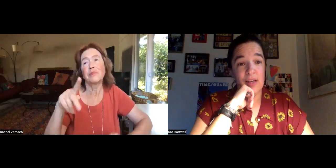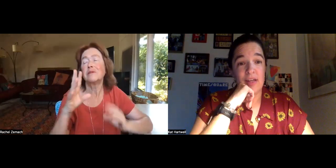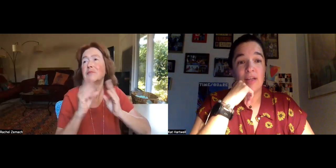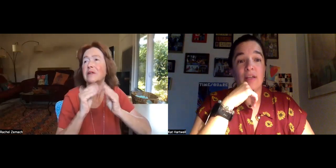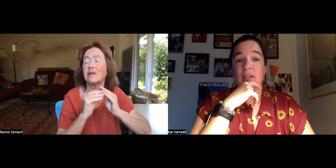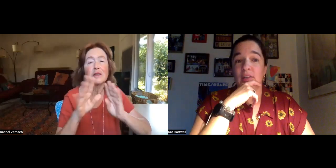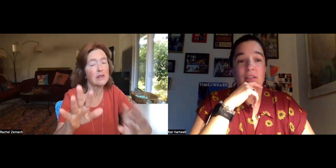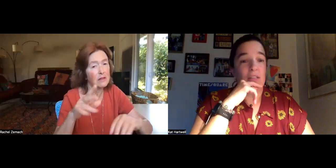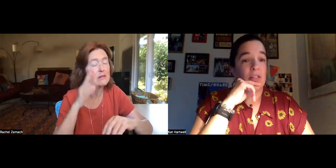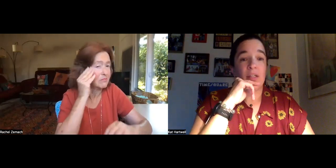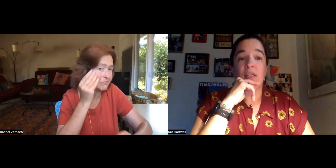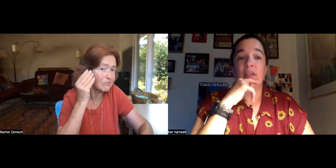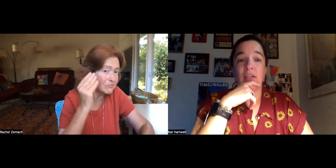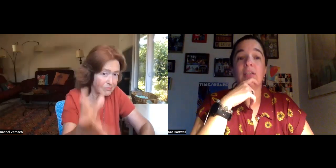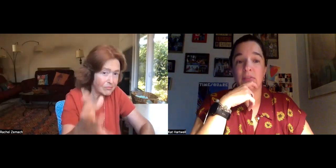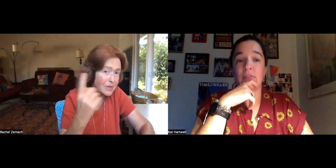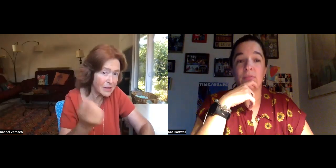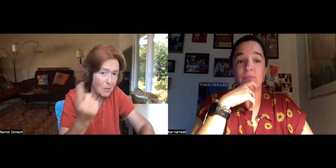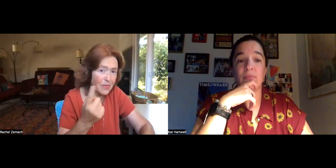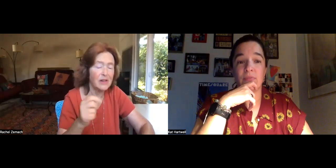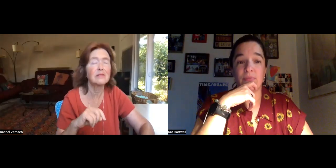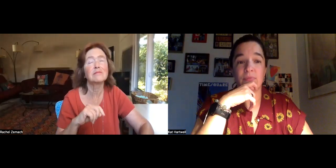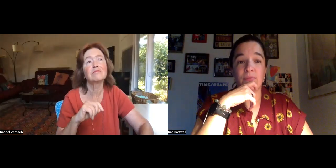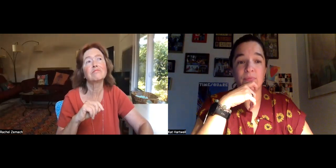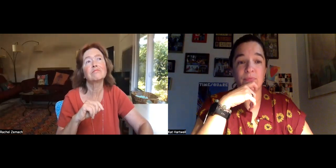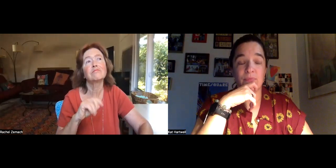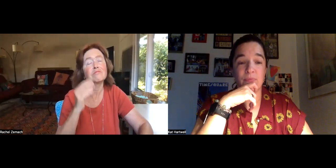You need to put something.